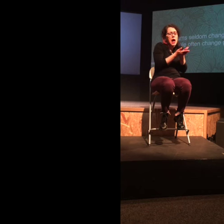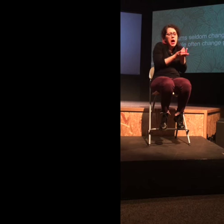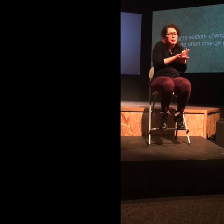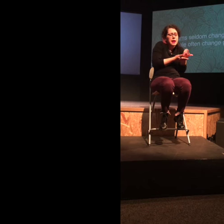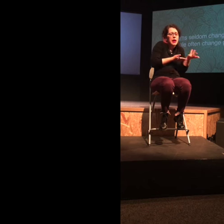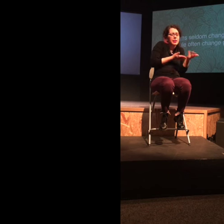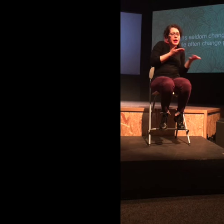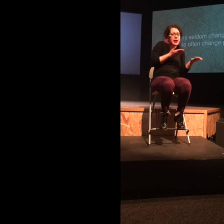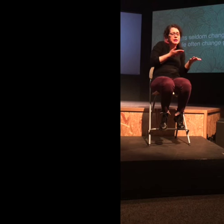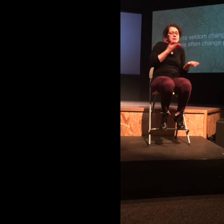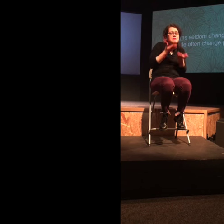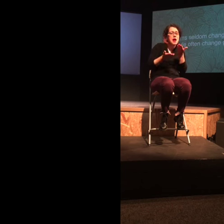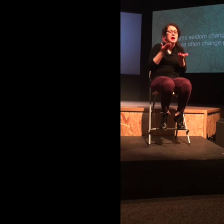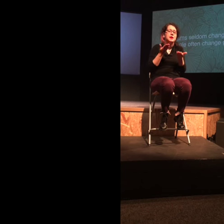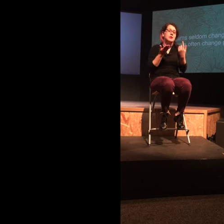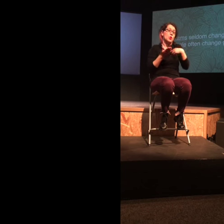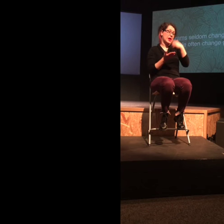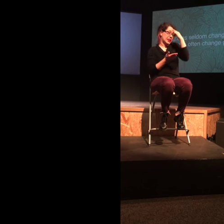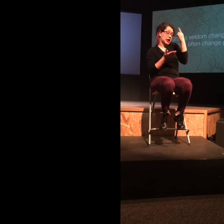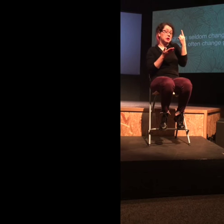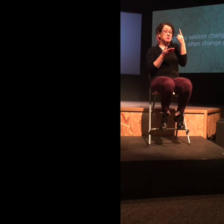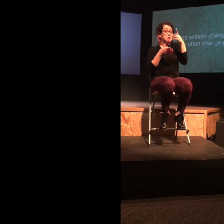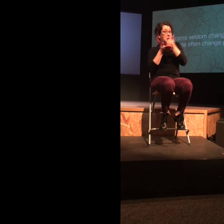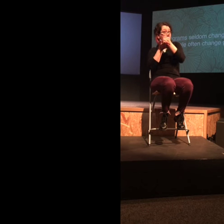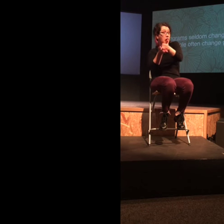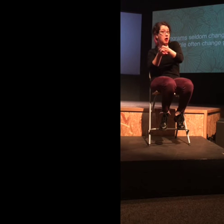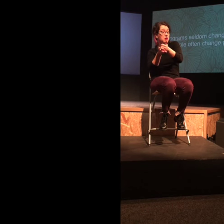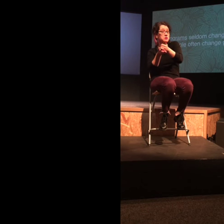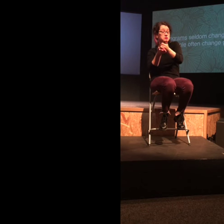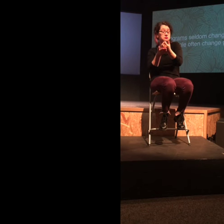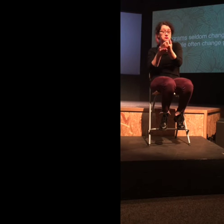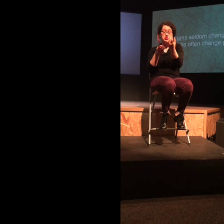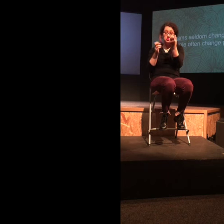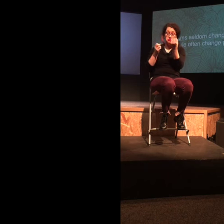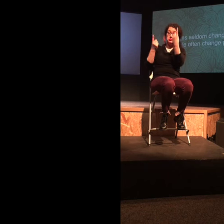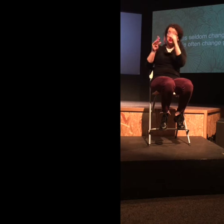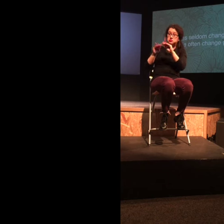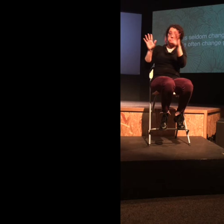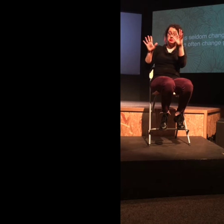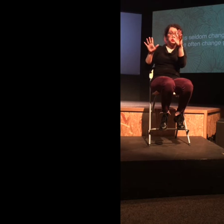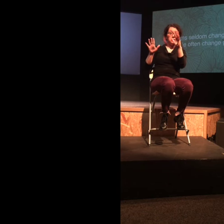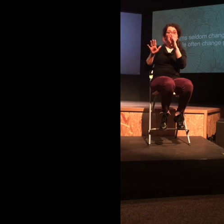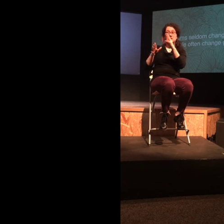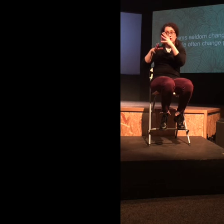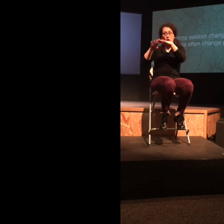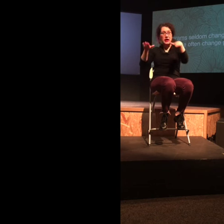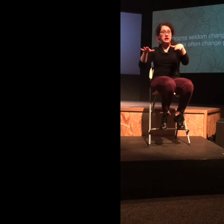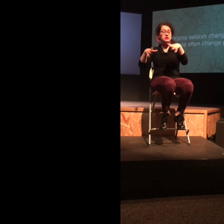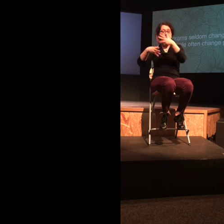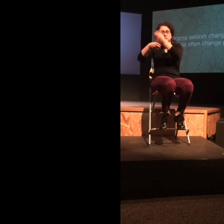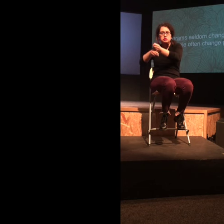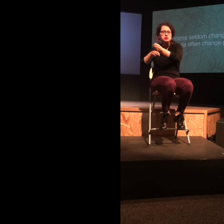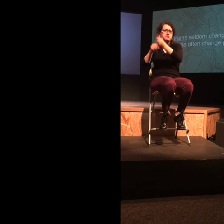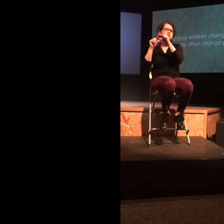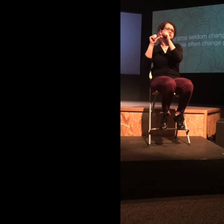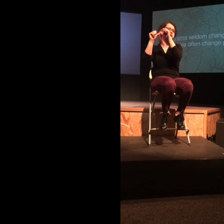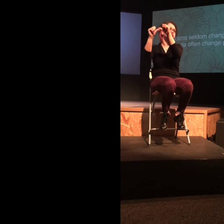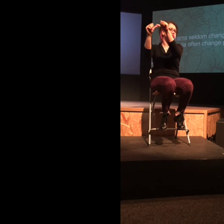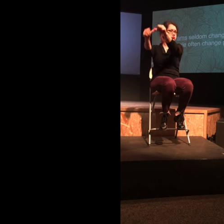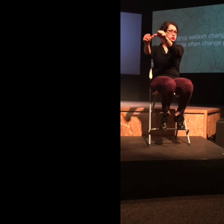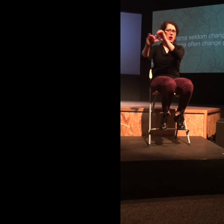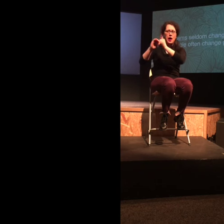things that we believe are very helpful in understanding what it means for kids to have a faith that lasts. And